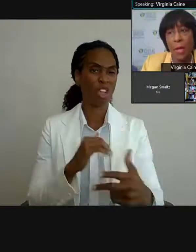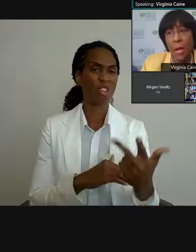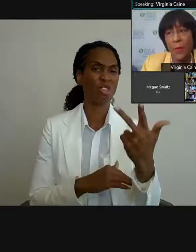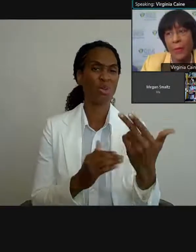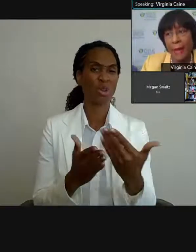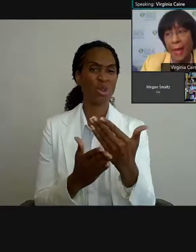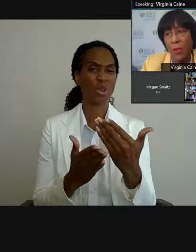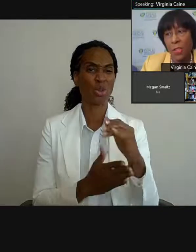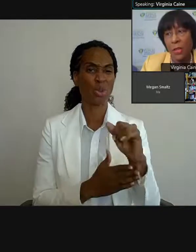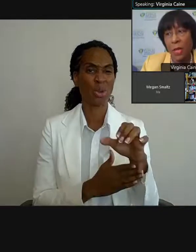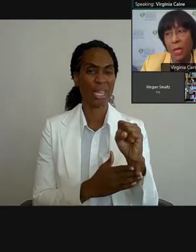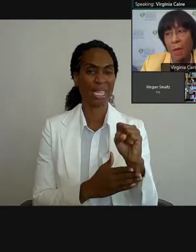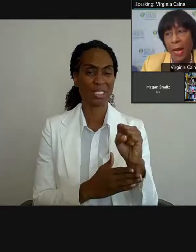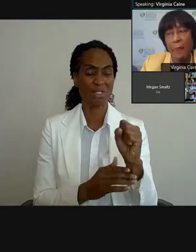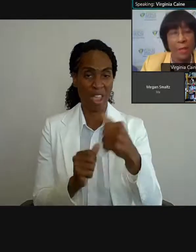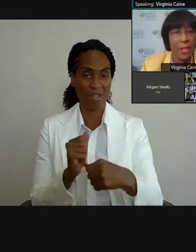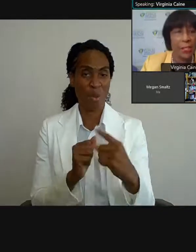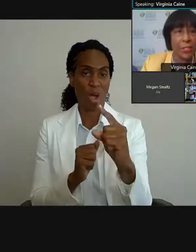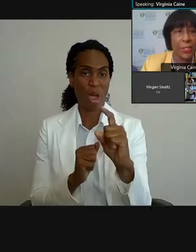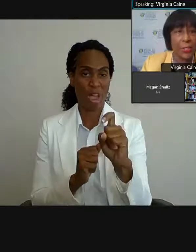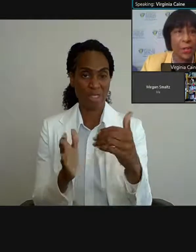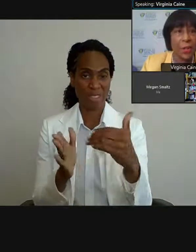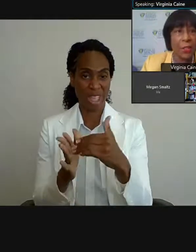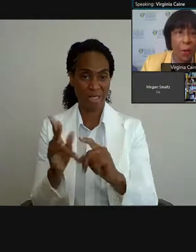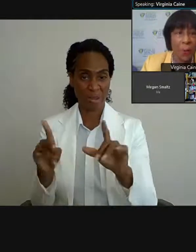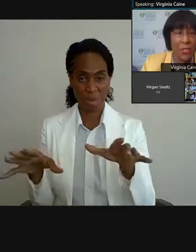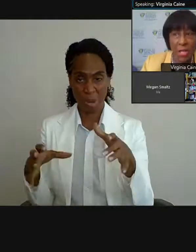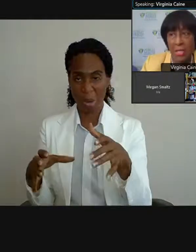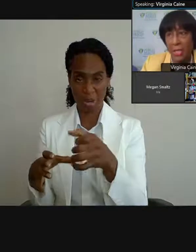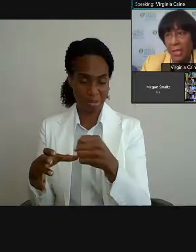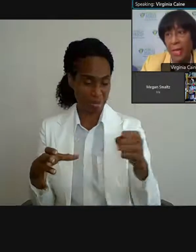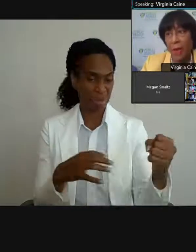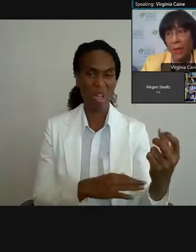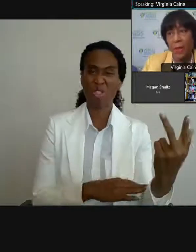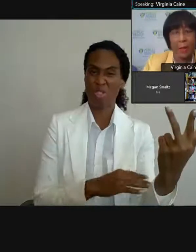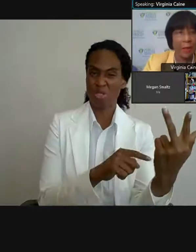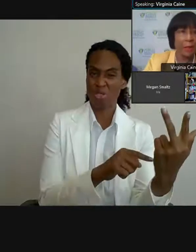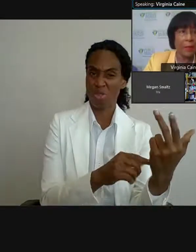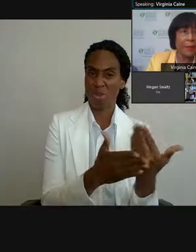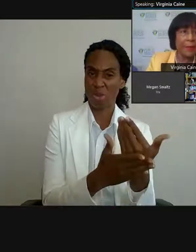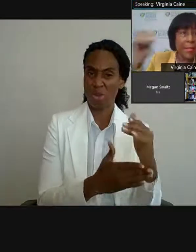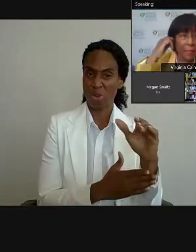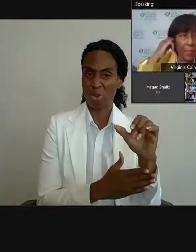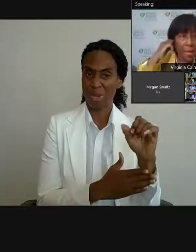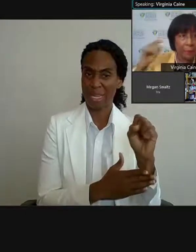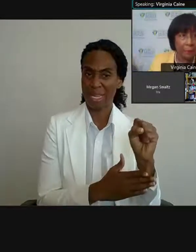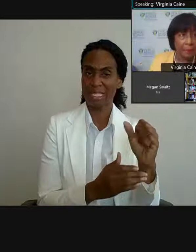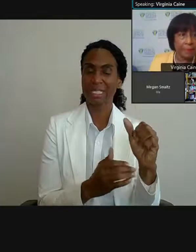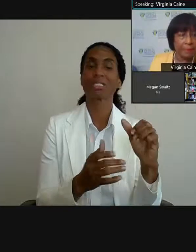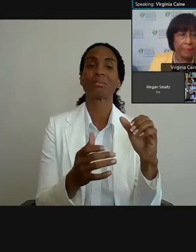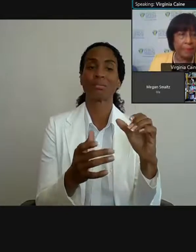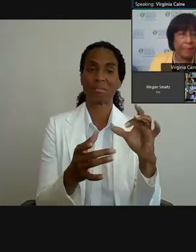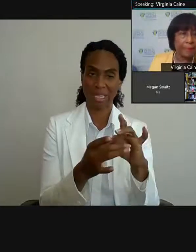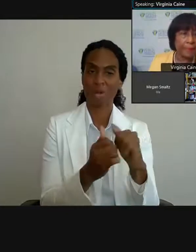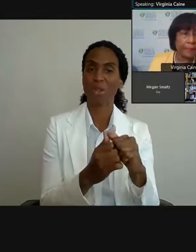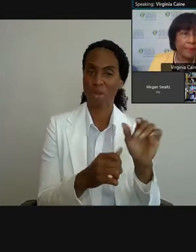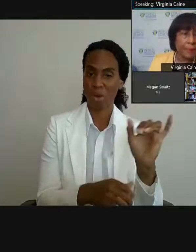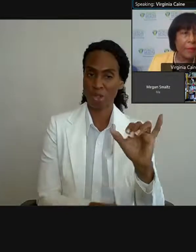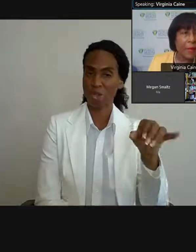per 100,000 populations, along with Johnson County. Next slide.